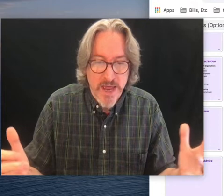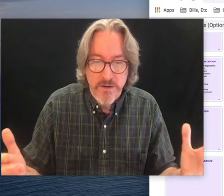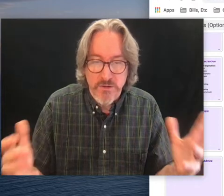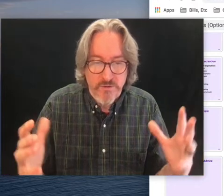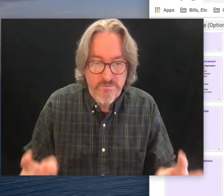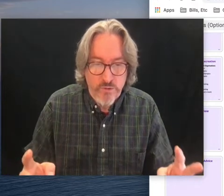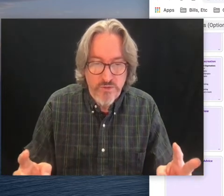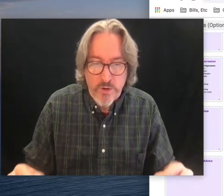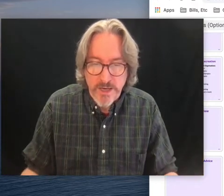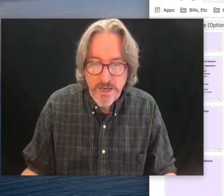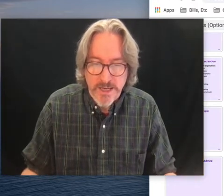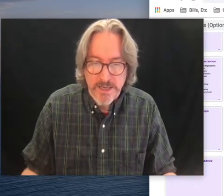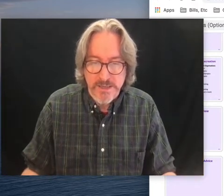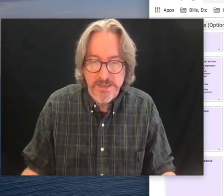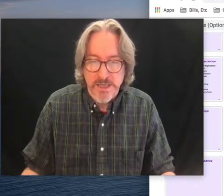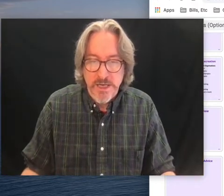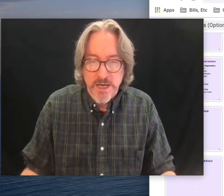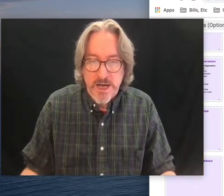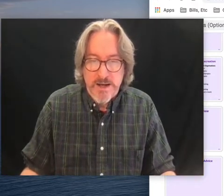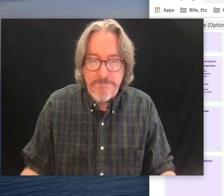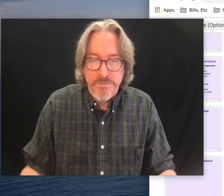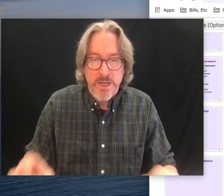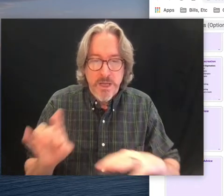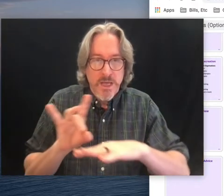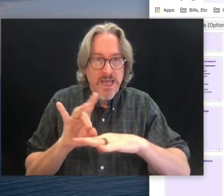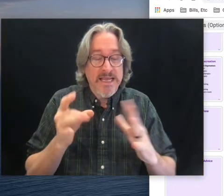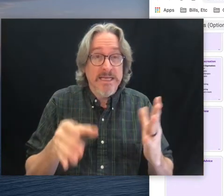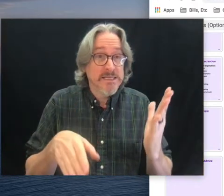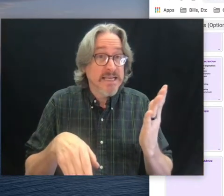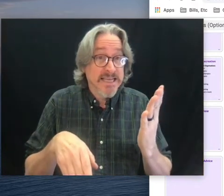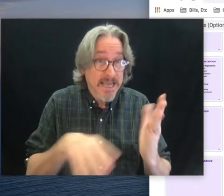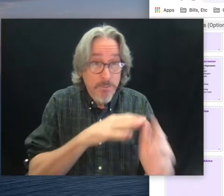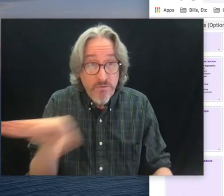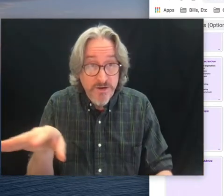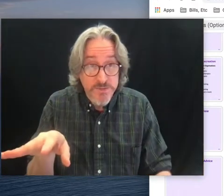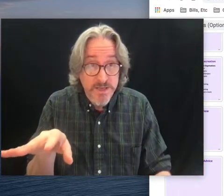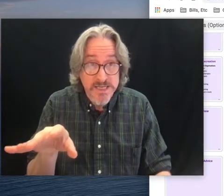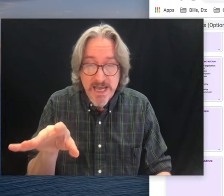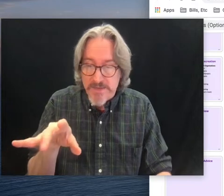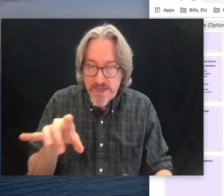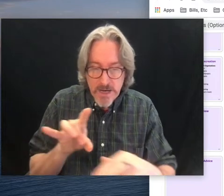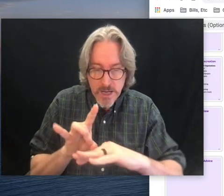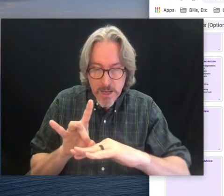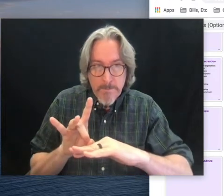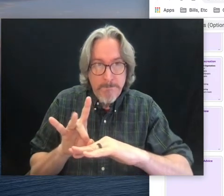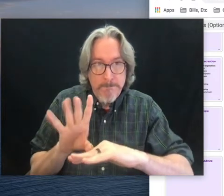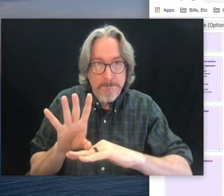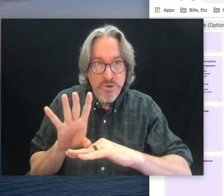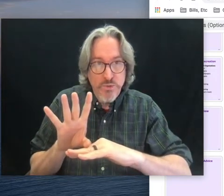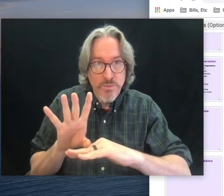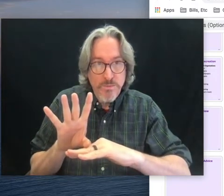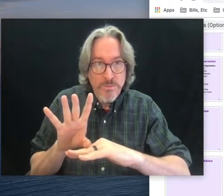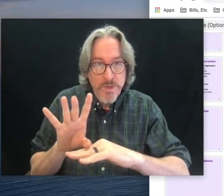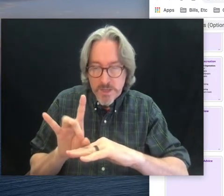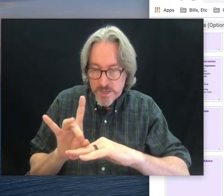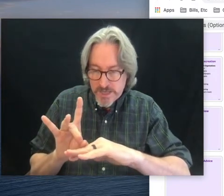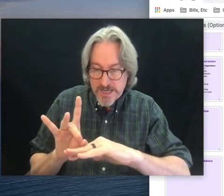And then the fourth one is... he does kickball, fingerspells it, and then